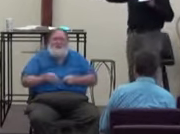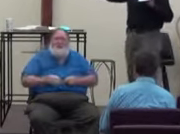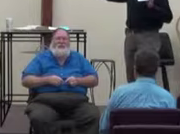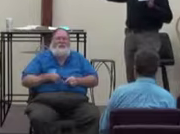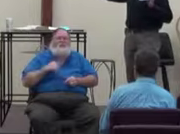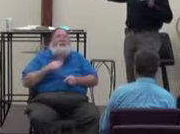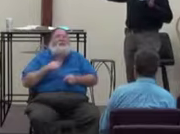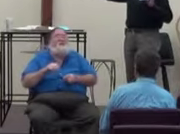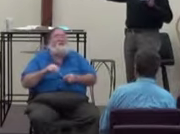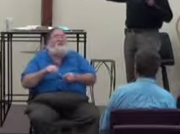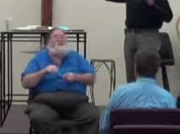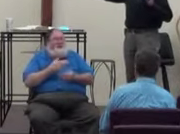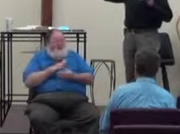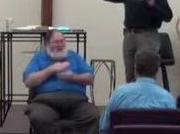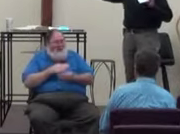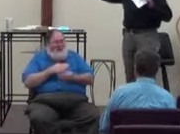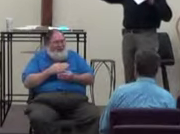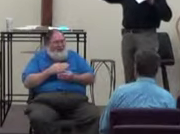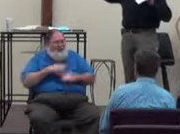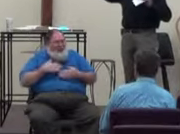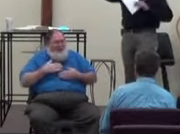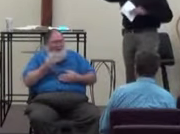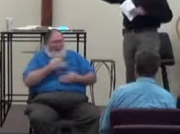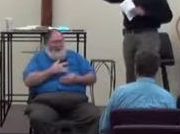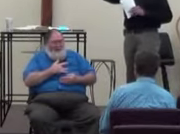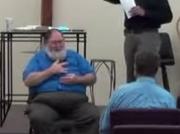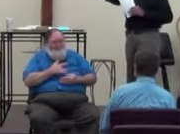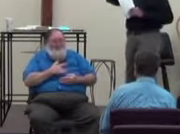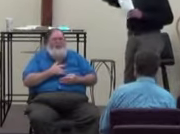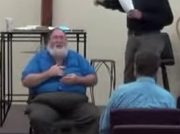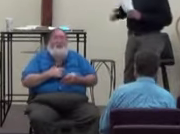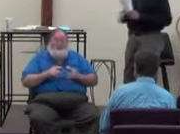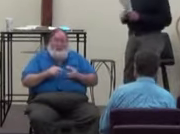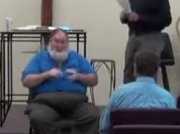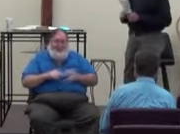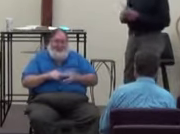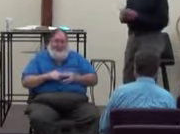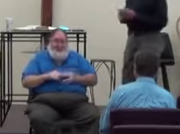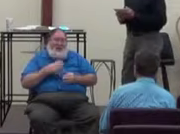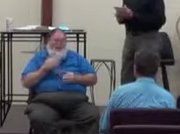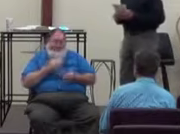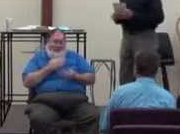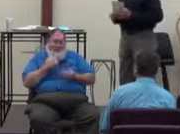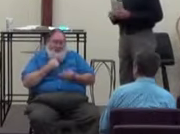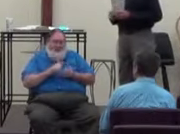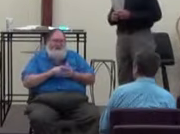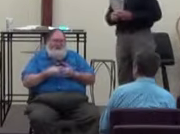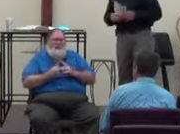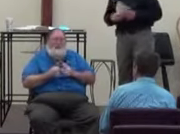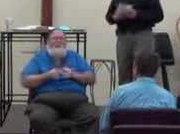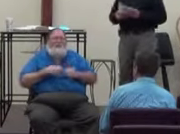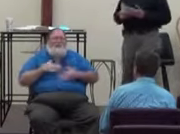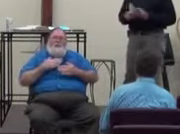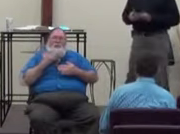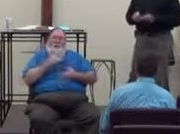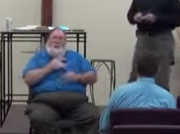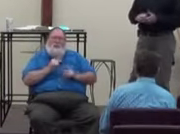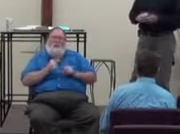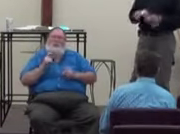I need somebody that can get in tune to start us up. Happy birthday to you.